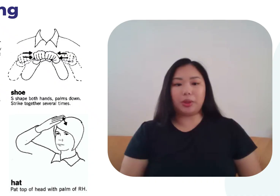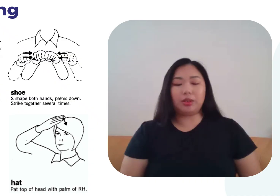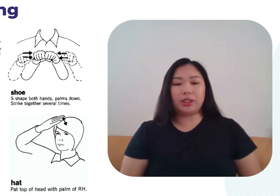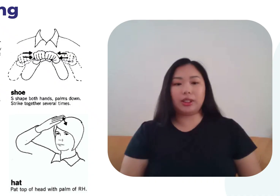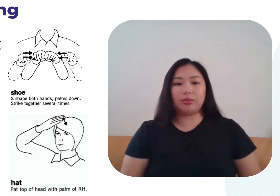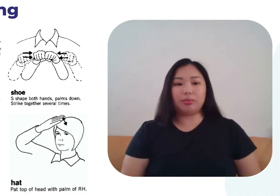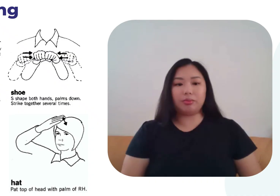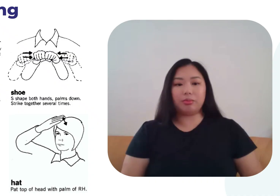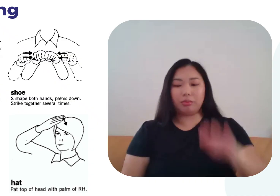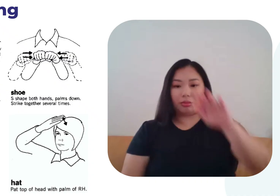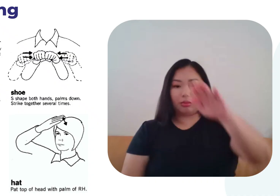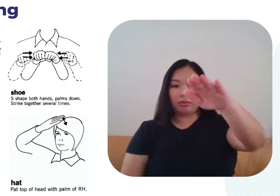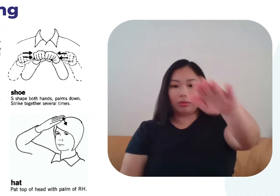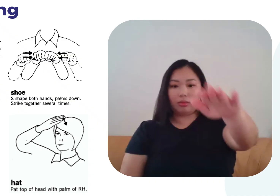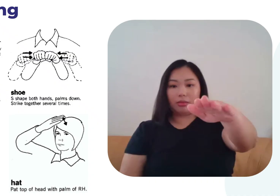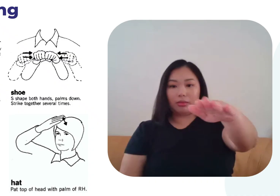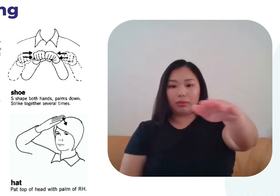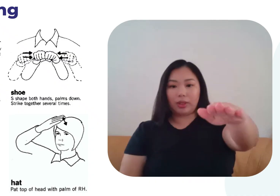Boot,